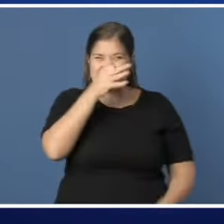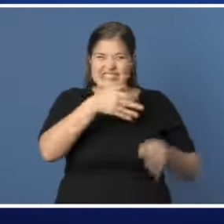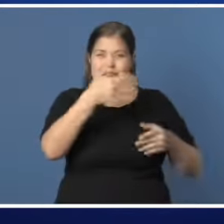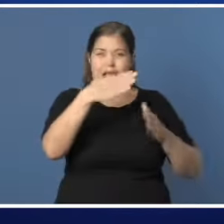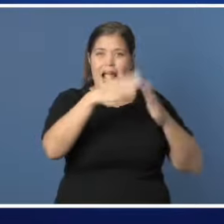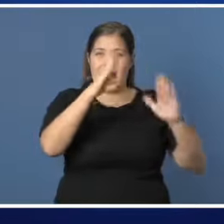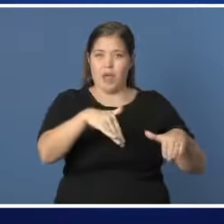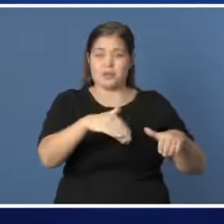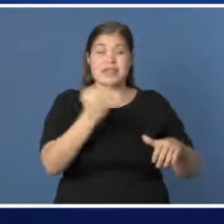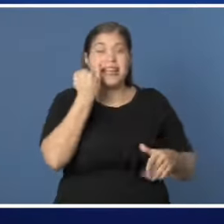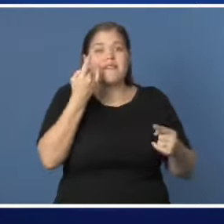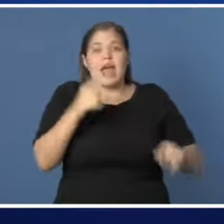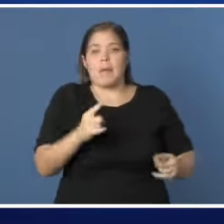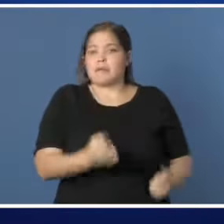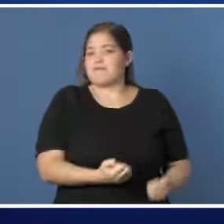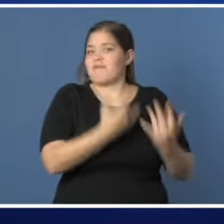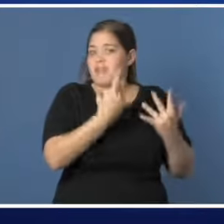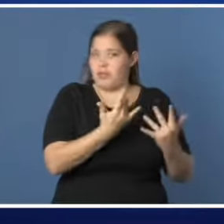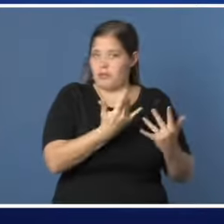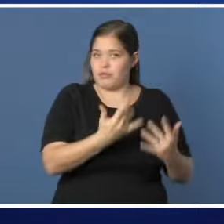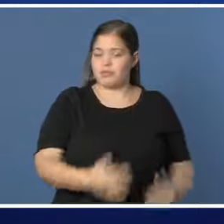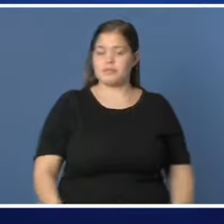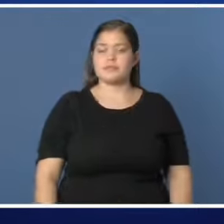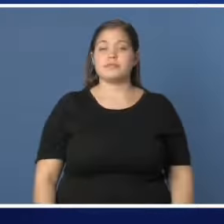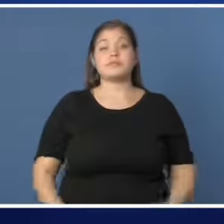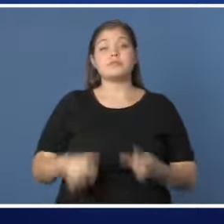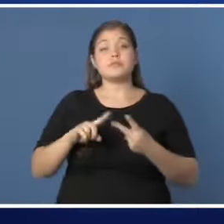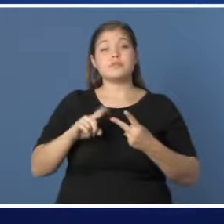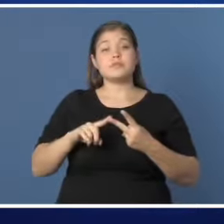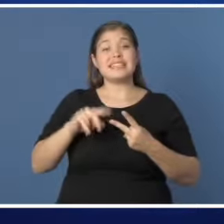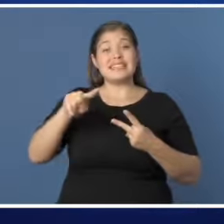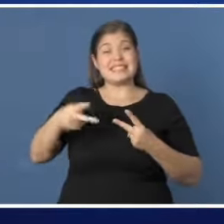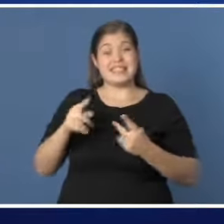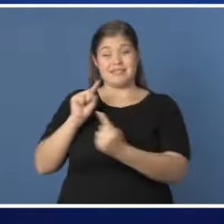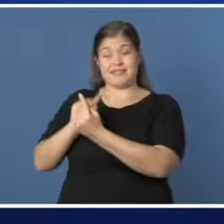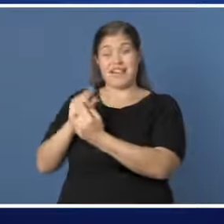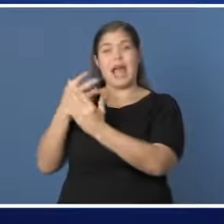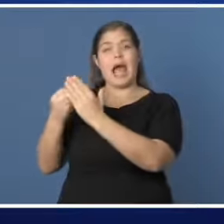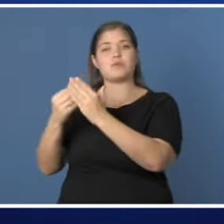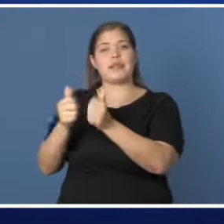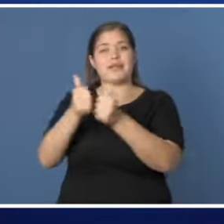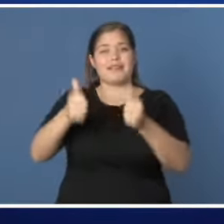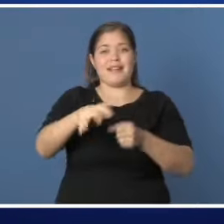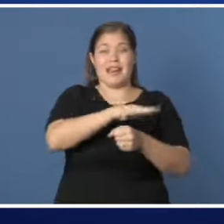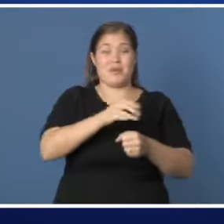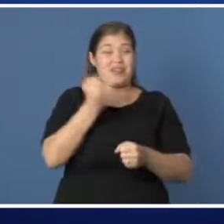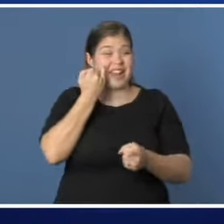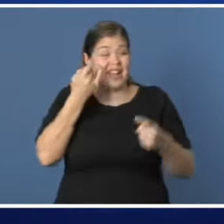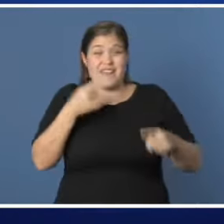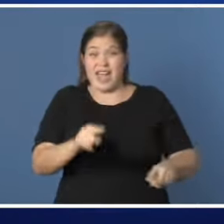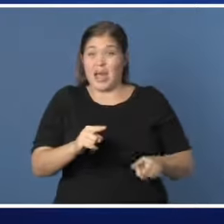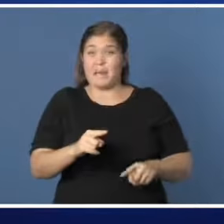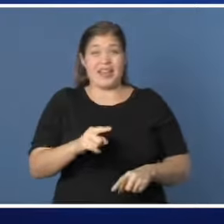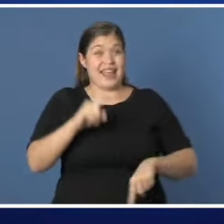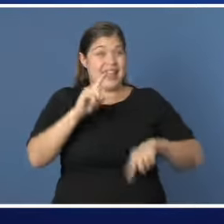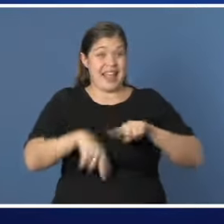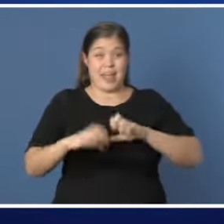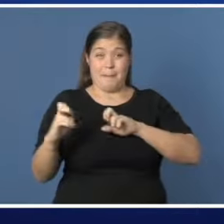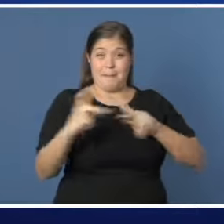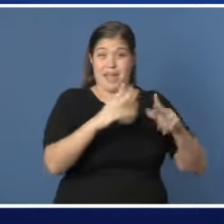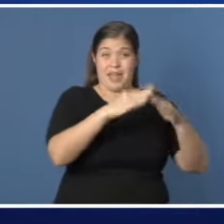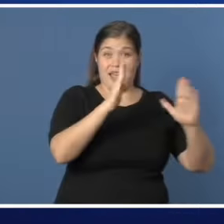One right outside your home in case a sudden emergency like a fire, and the second outside your neighborhood in case you